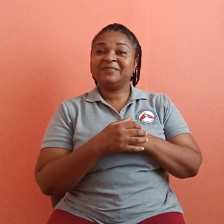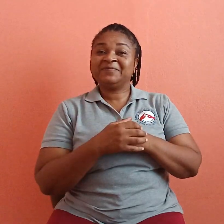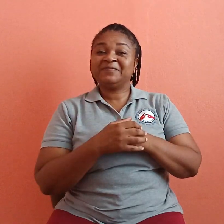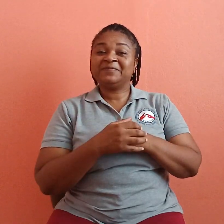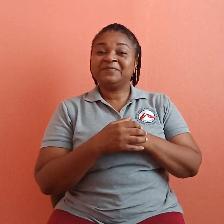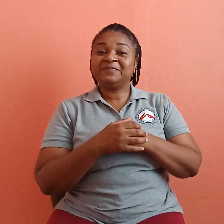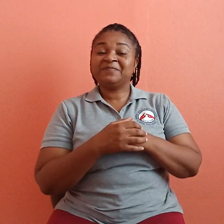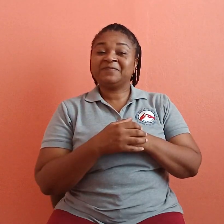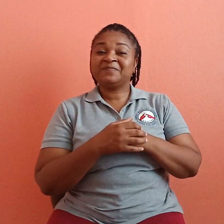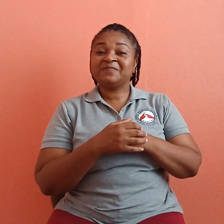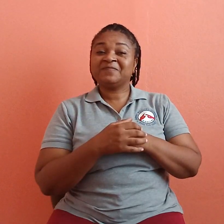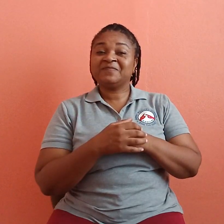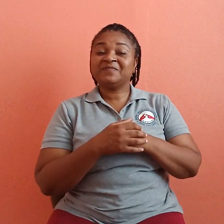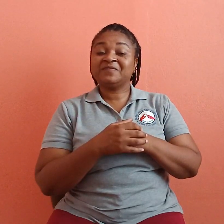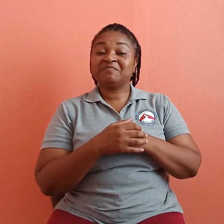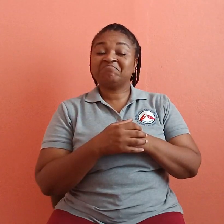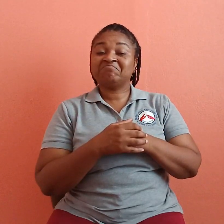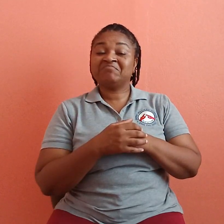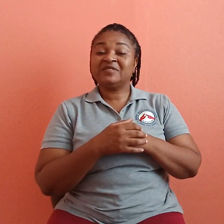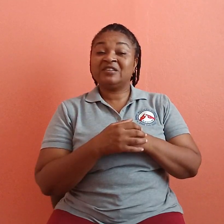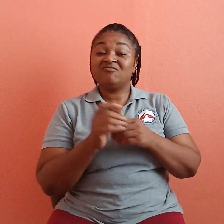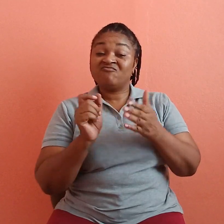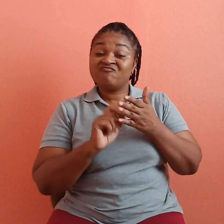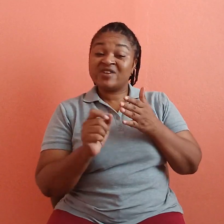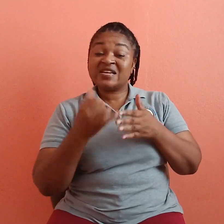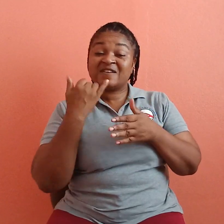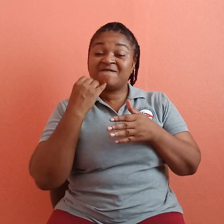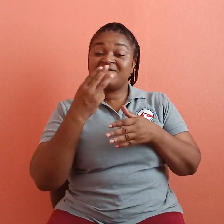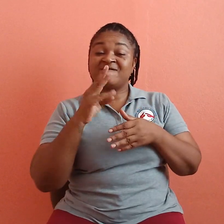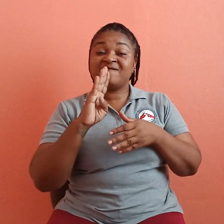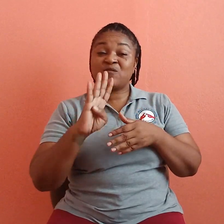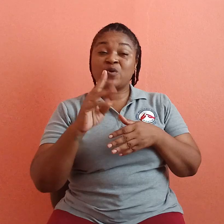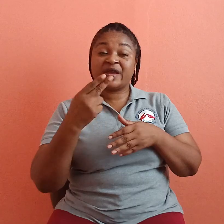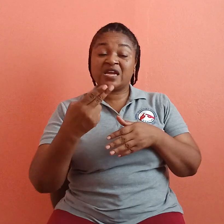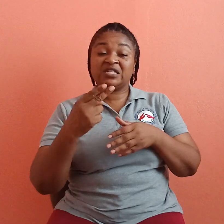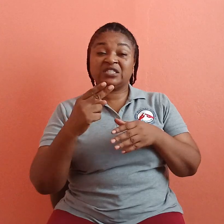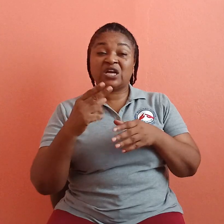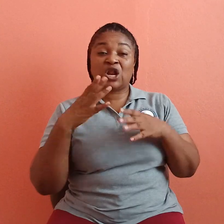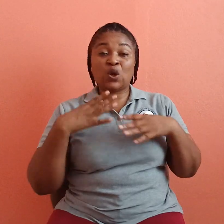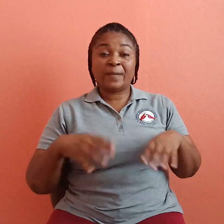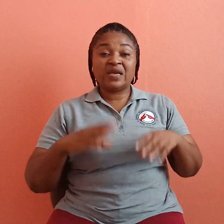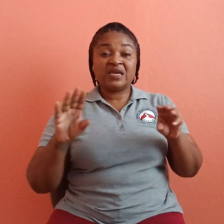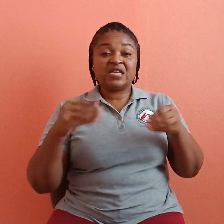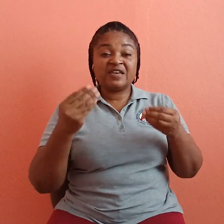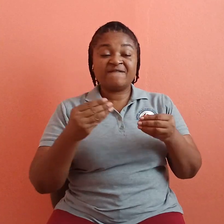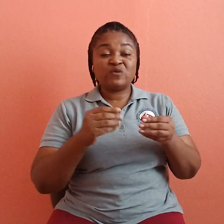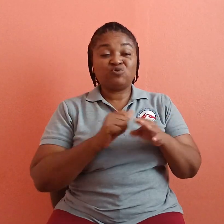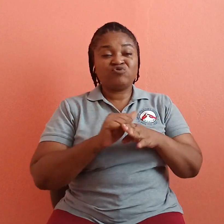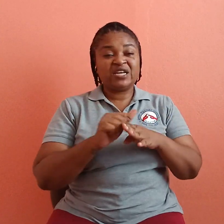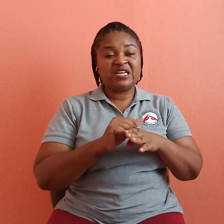Did the 4-H club give you any kind of training in how to handle accounts?